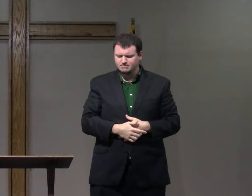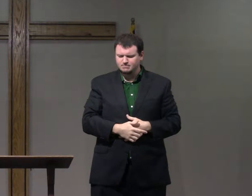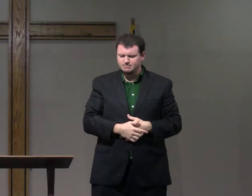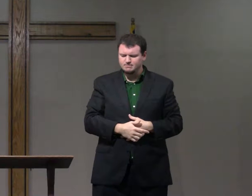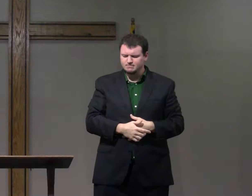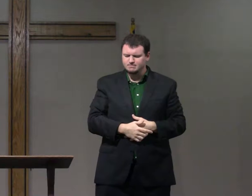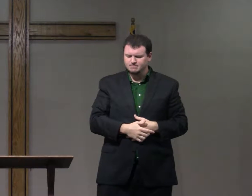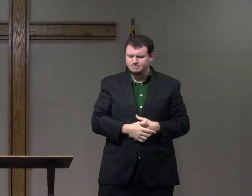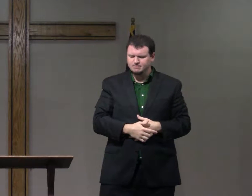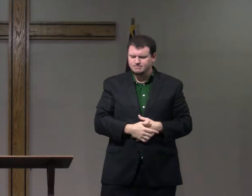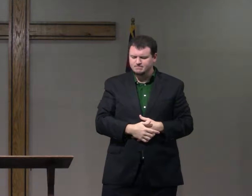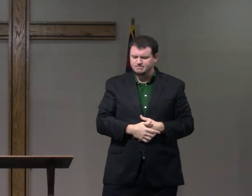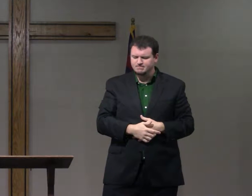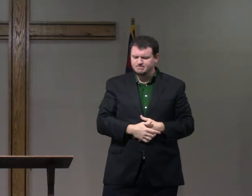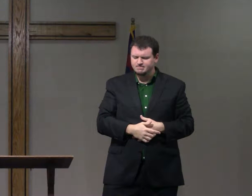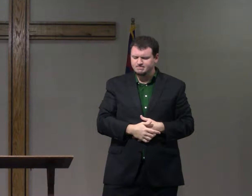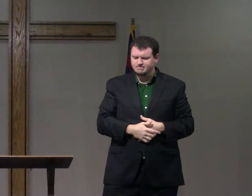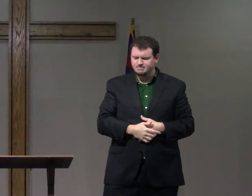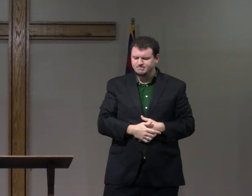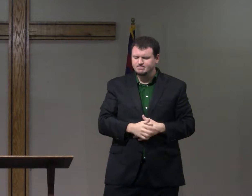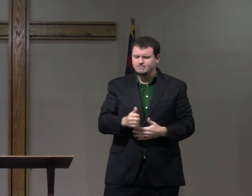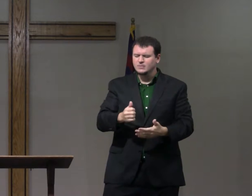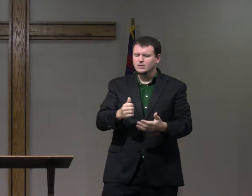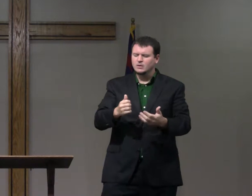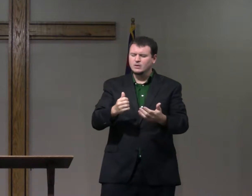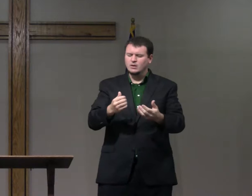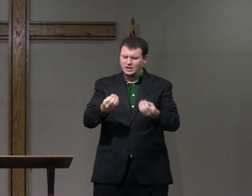understand what you call us to do and to do it.